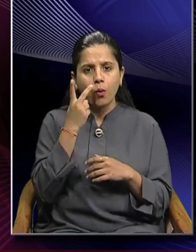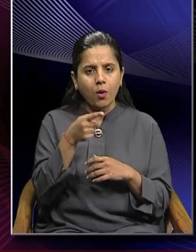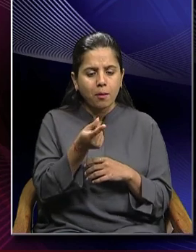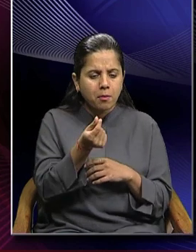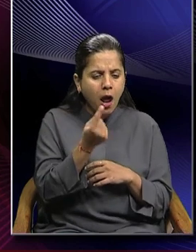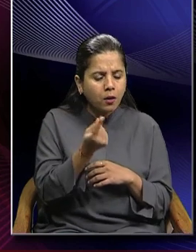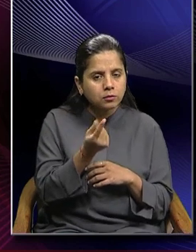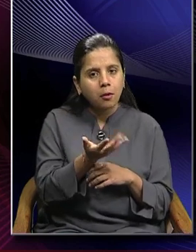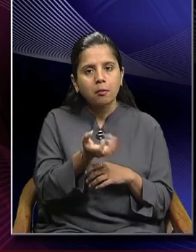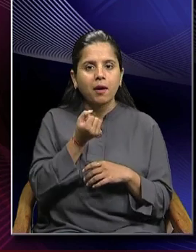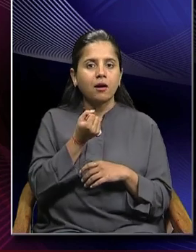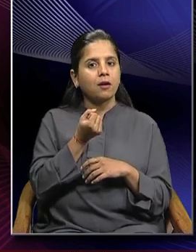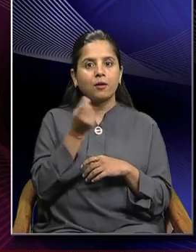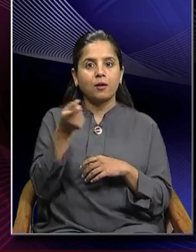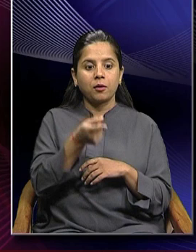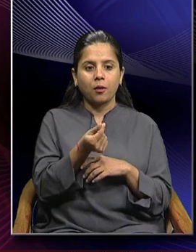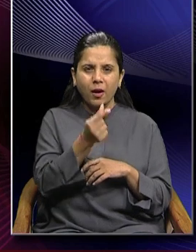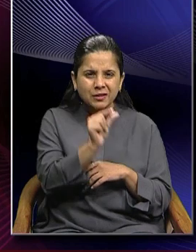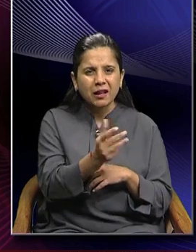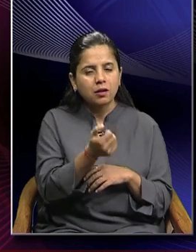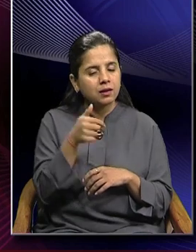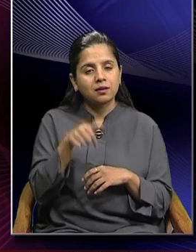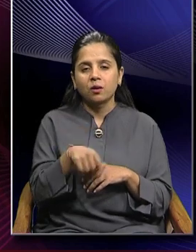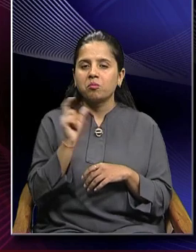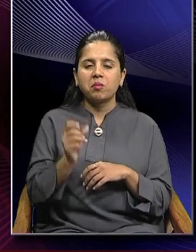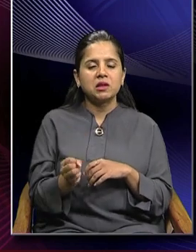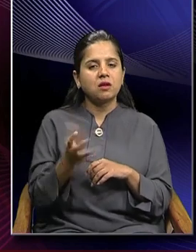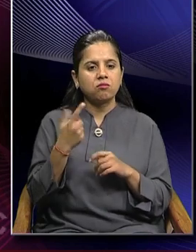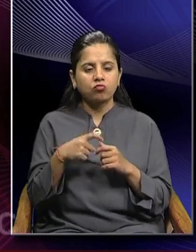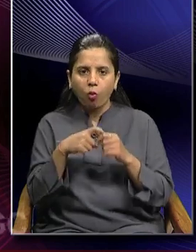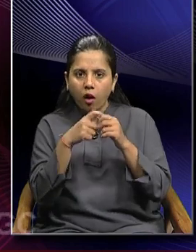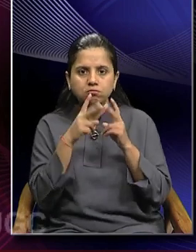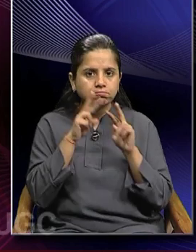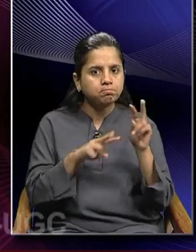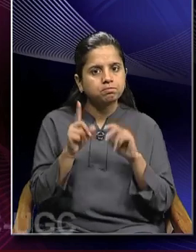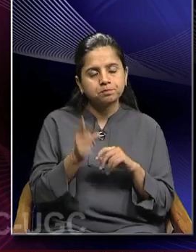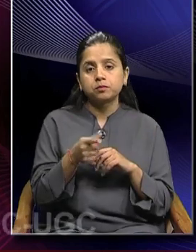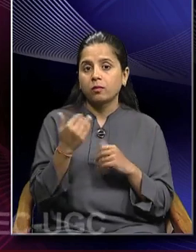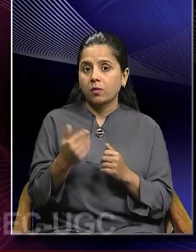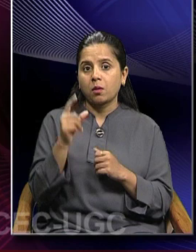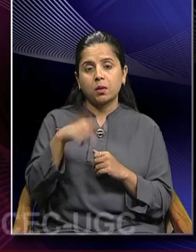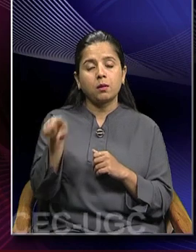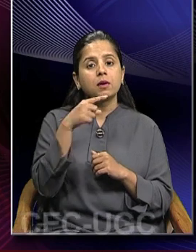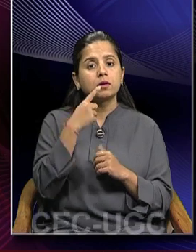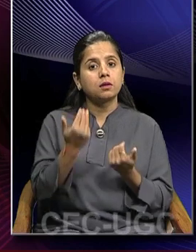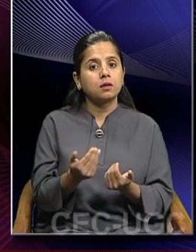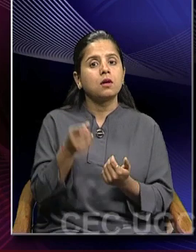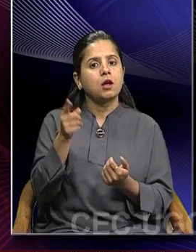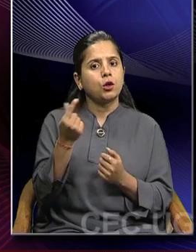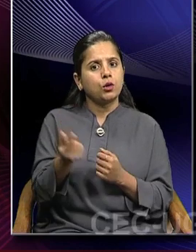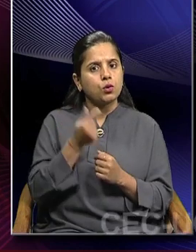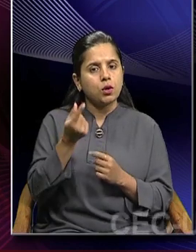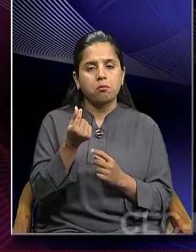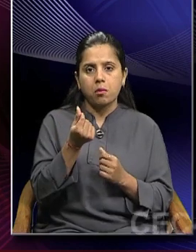price, that it is costing me less, so I would buy, or some people used to say that they go for making use of